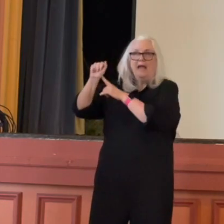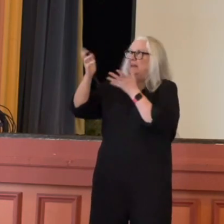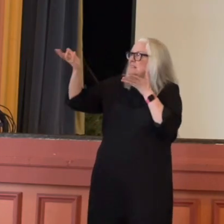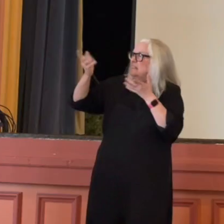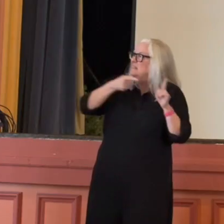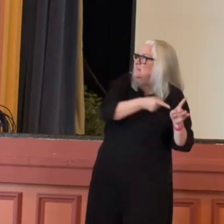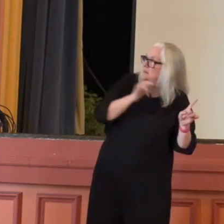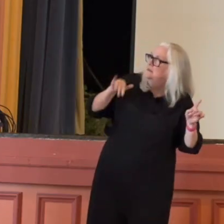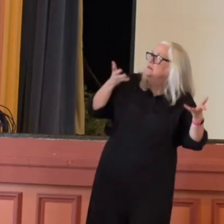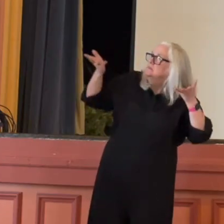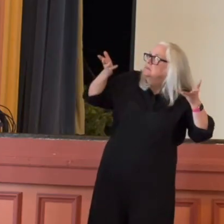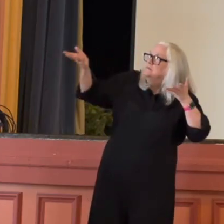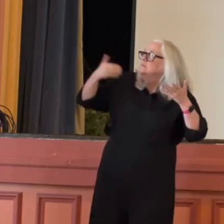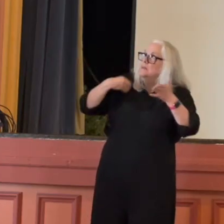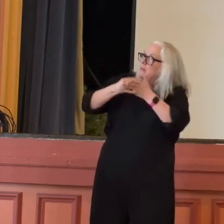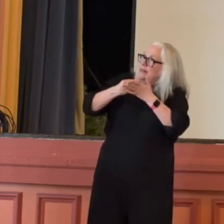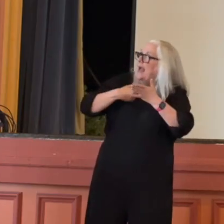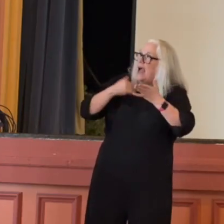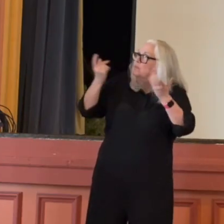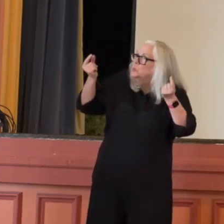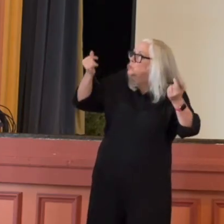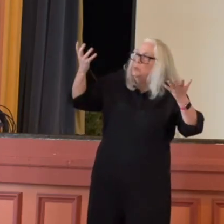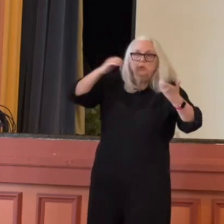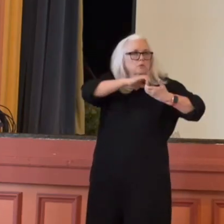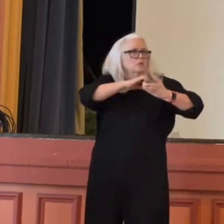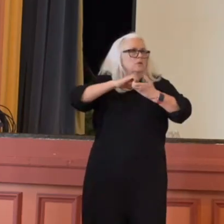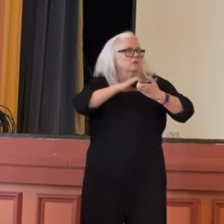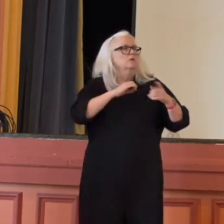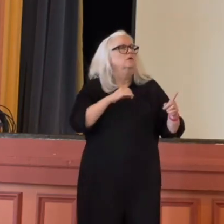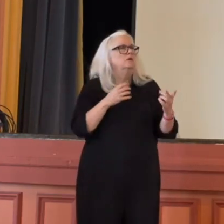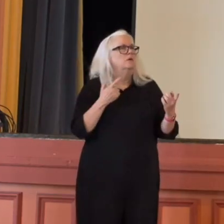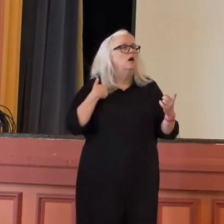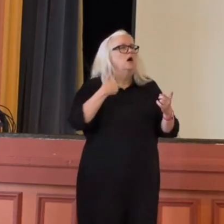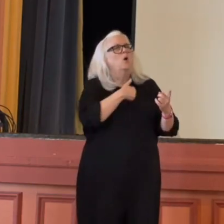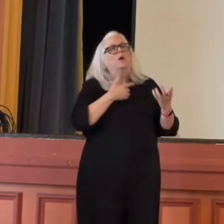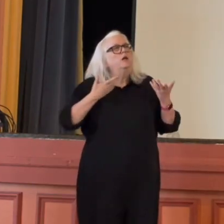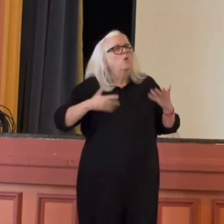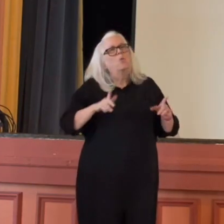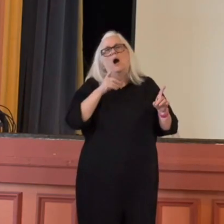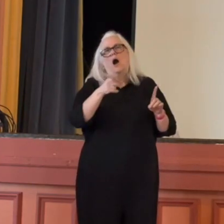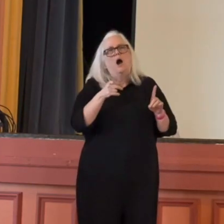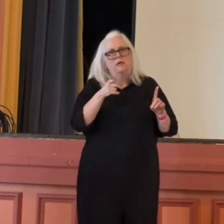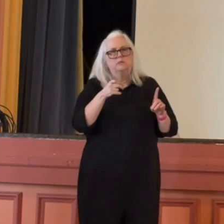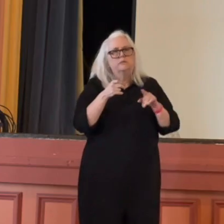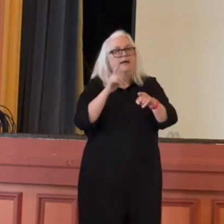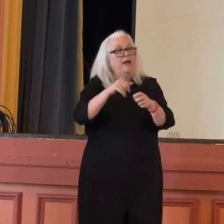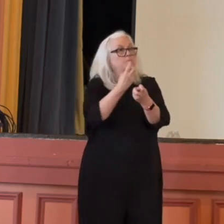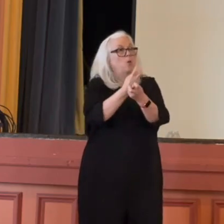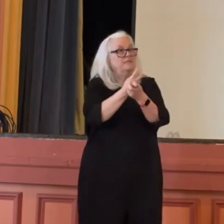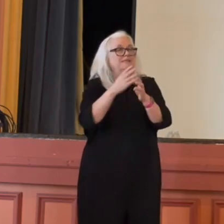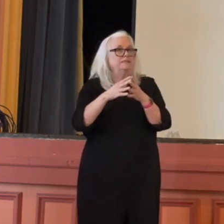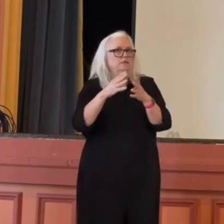sure that contamination is not then using our system to migrate into other places. So there's